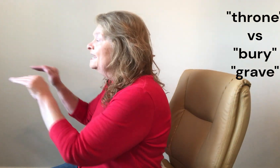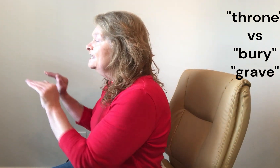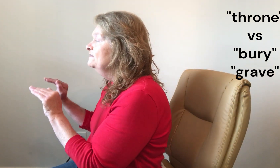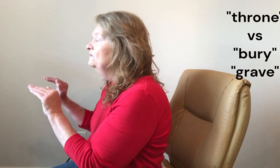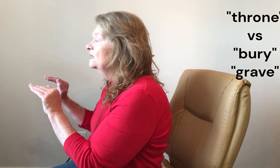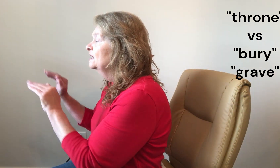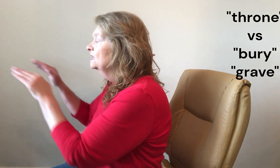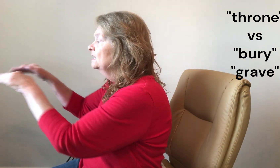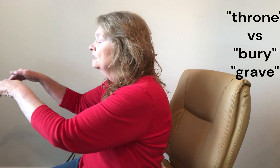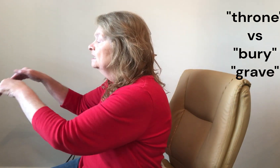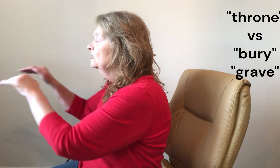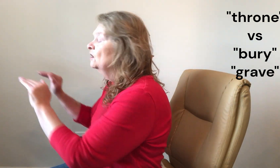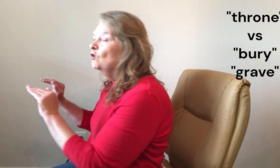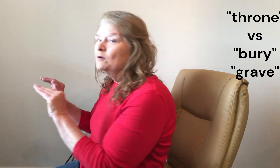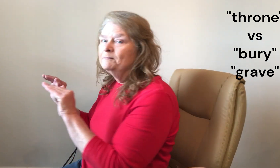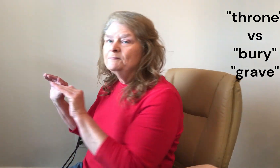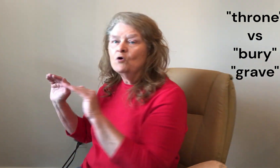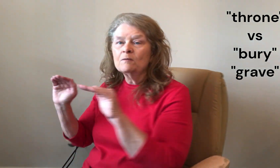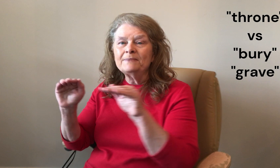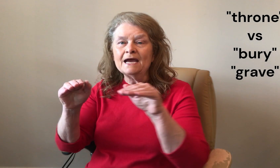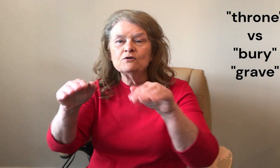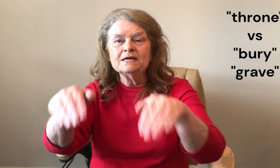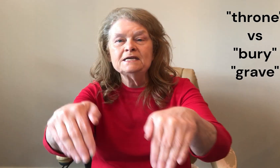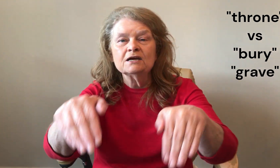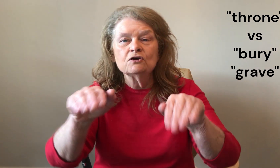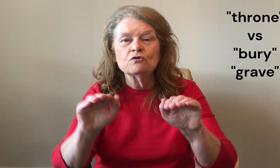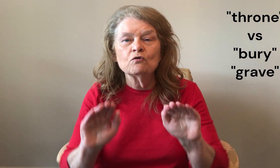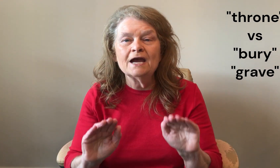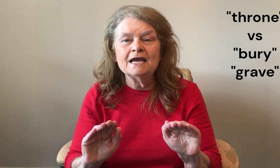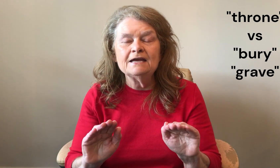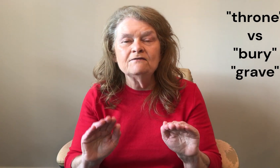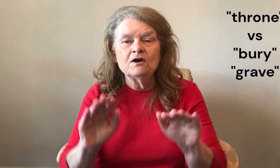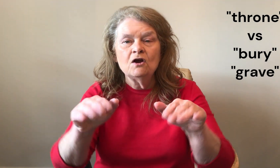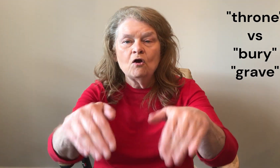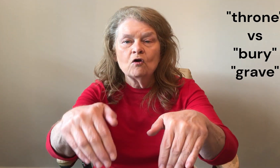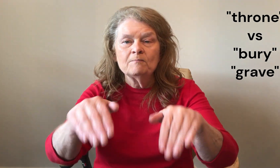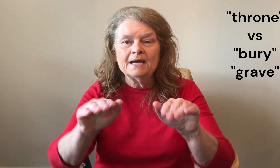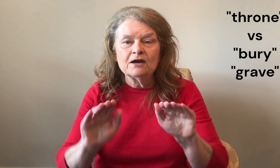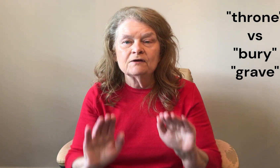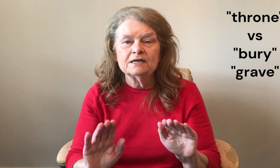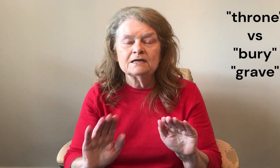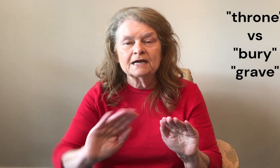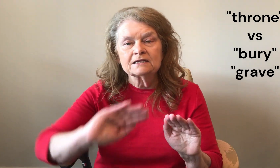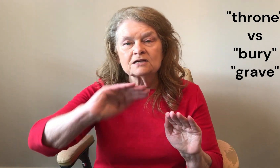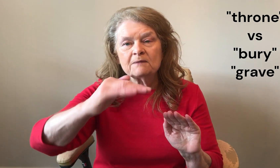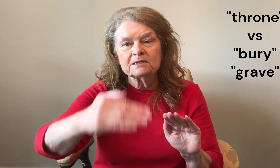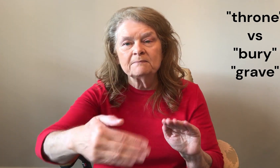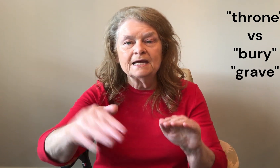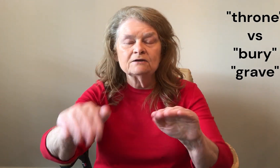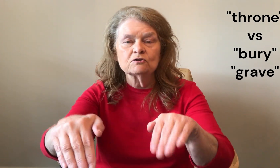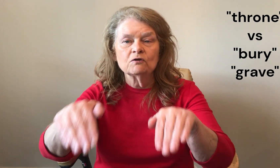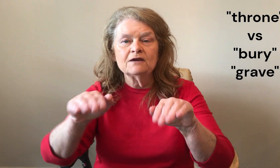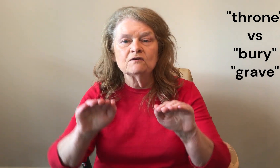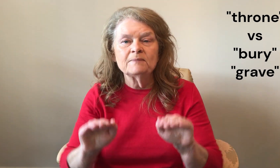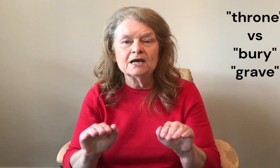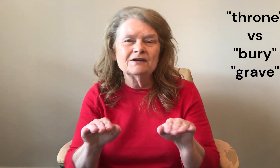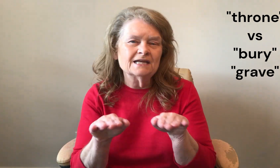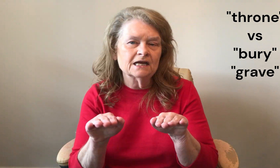grave or buried. Grave or buried, like the top of the mound. Grave or buried, kind of